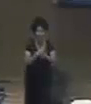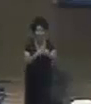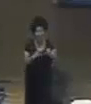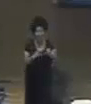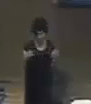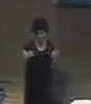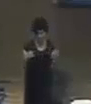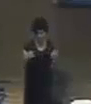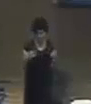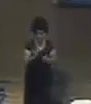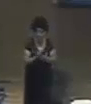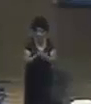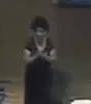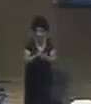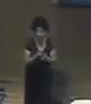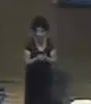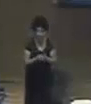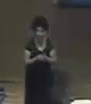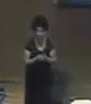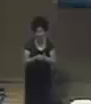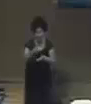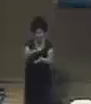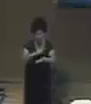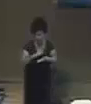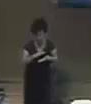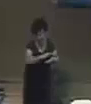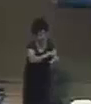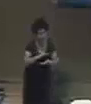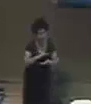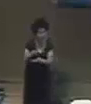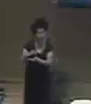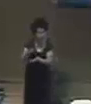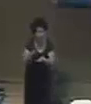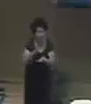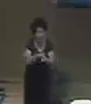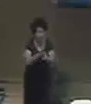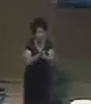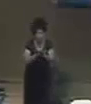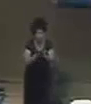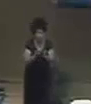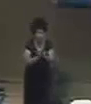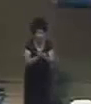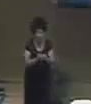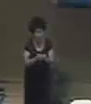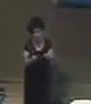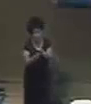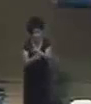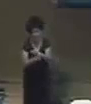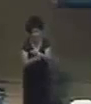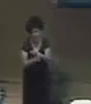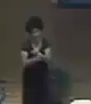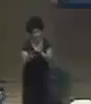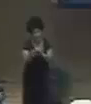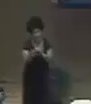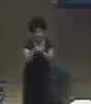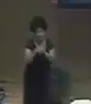That saved us a lot of money. We didn't have to send all the packages out. They were printing them. However, we do have campuses also,